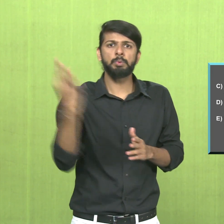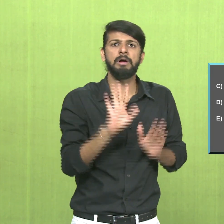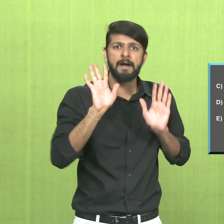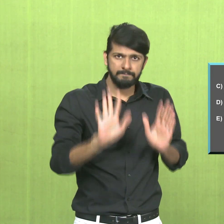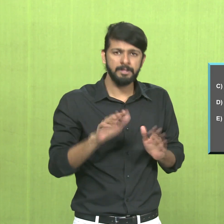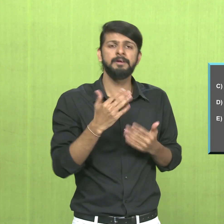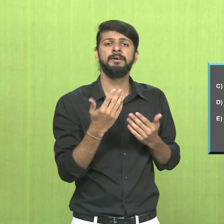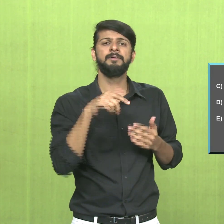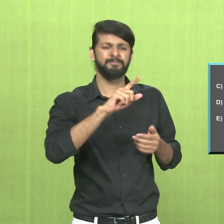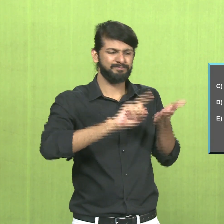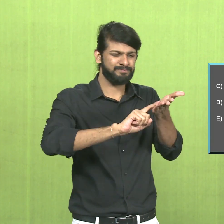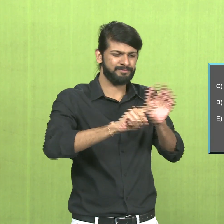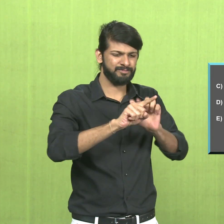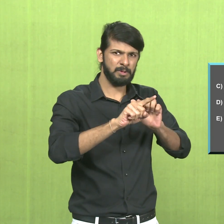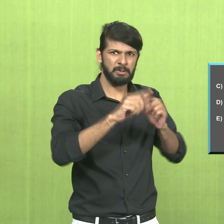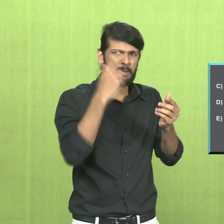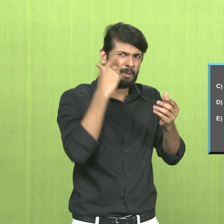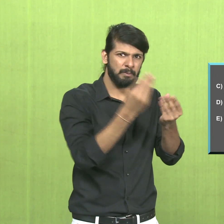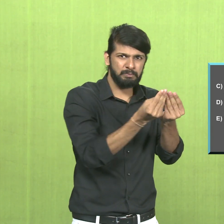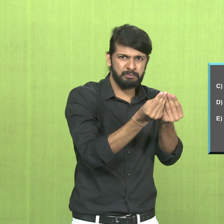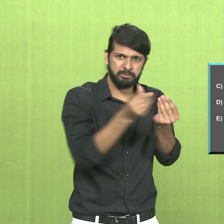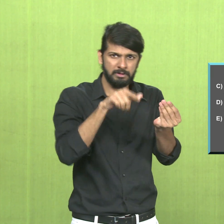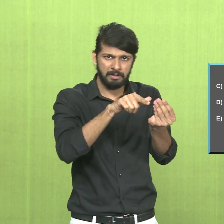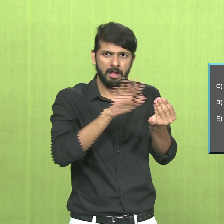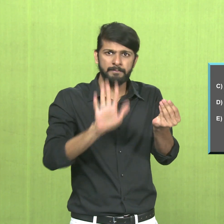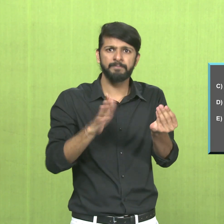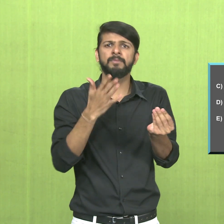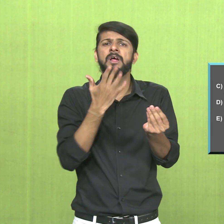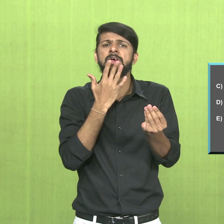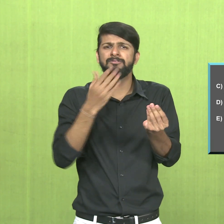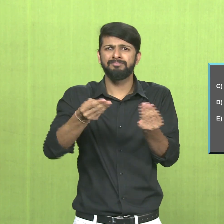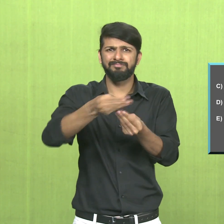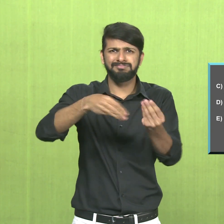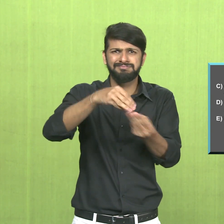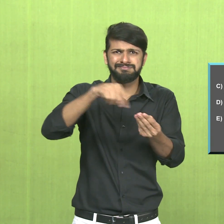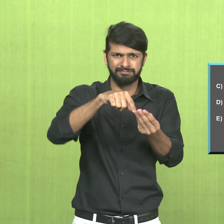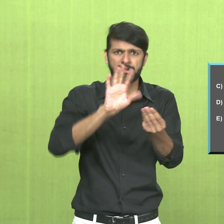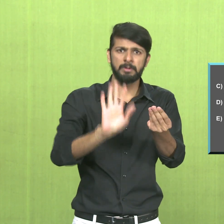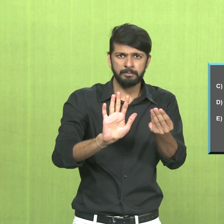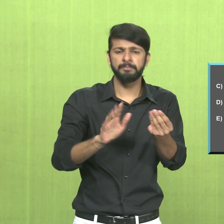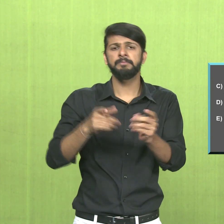are held together by gum or wax.